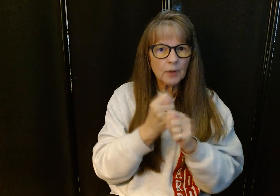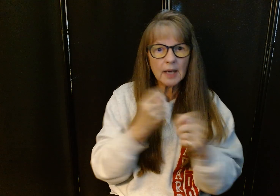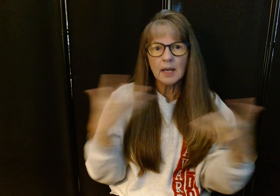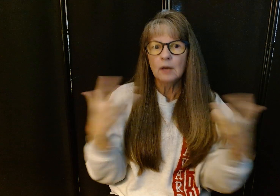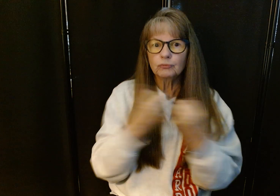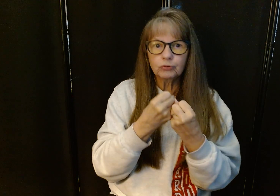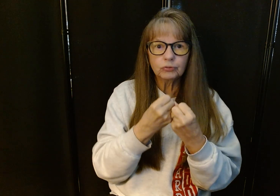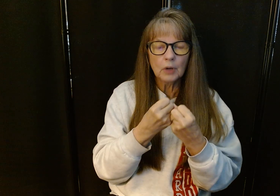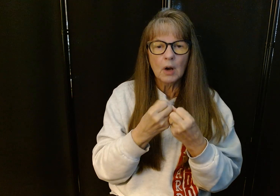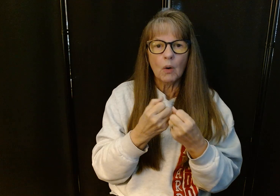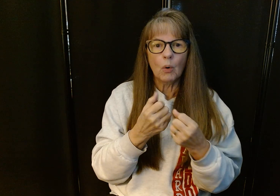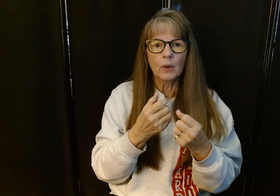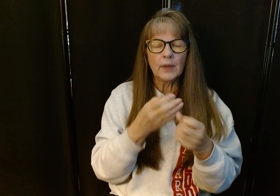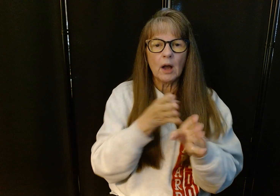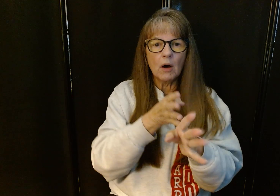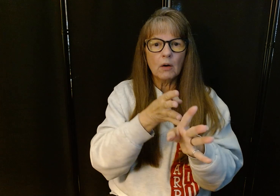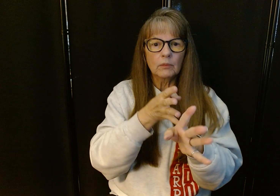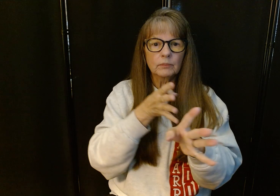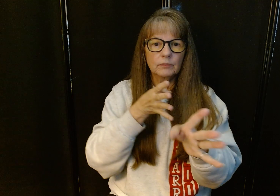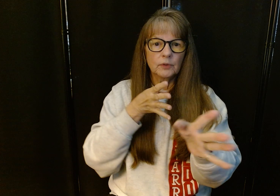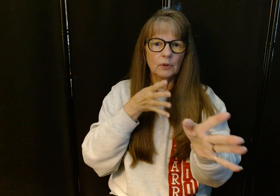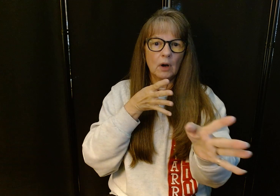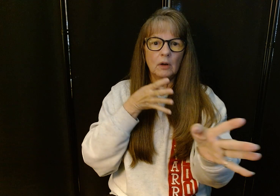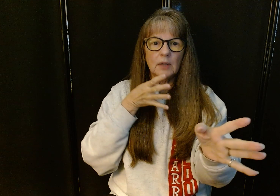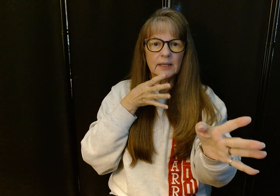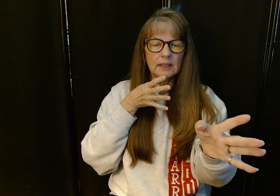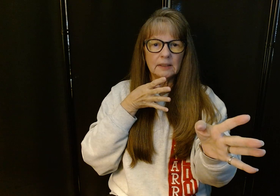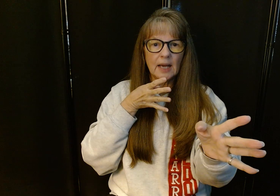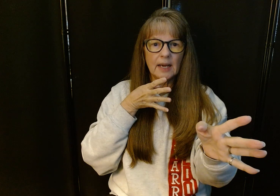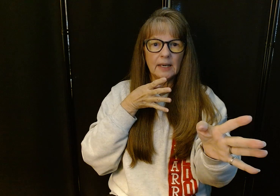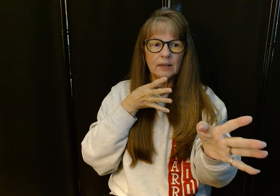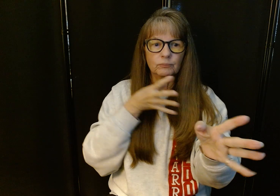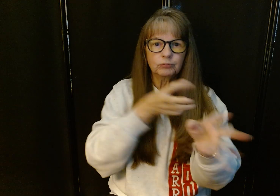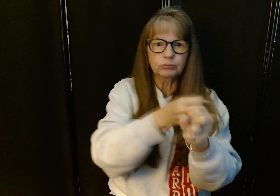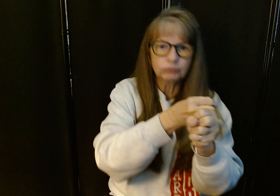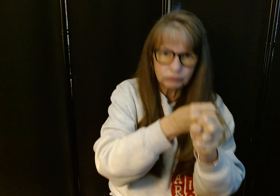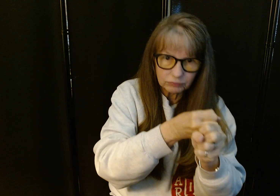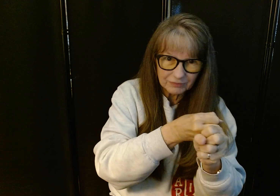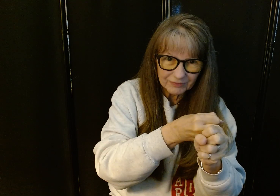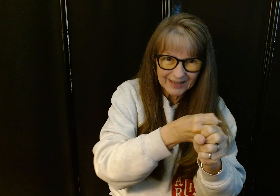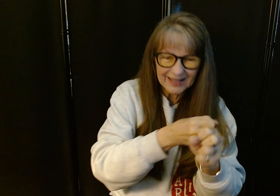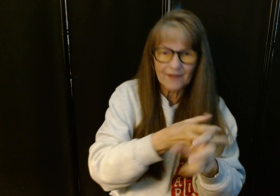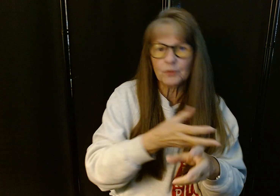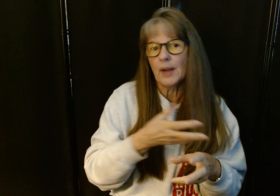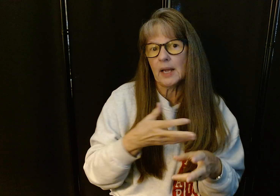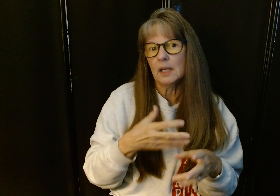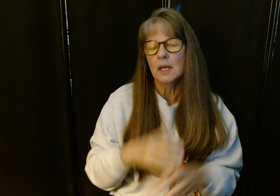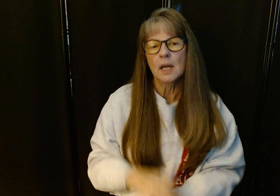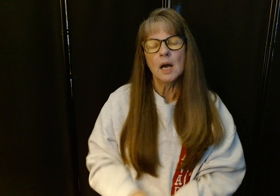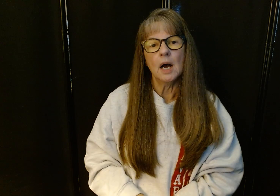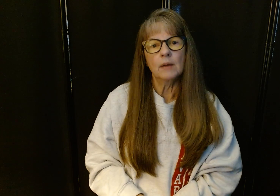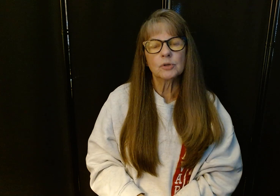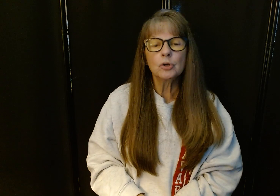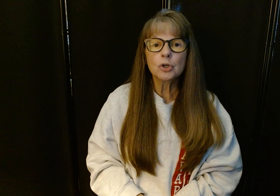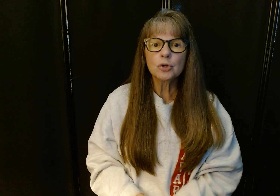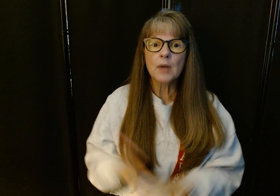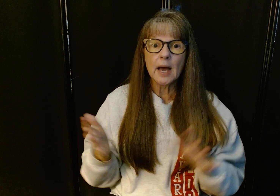truck, or they're all like in a line, and right, they have a wreck. So you could do that